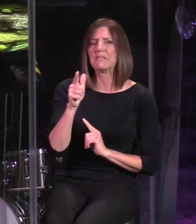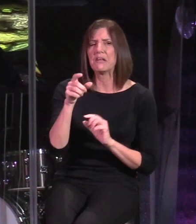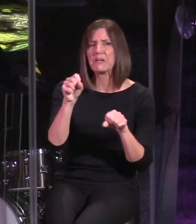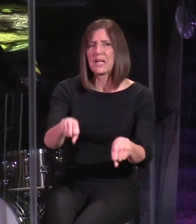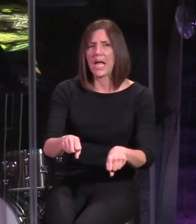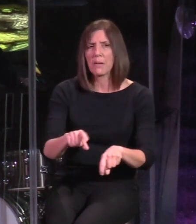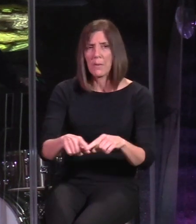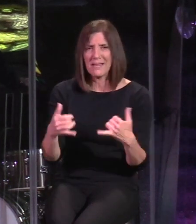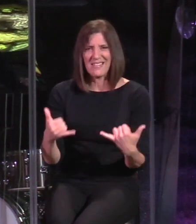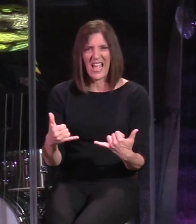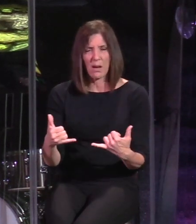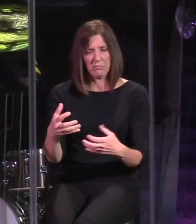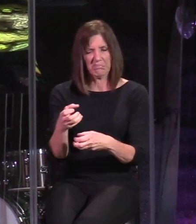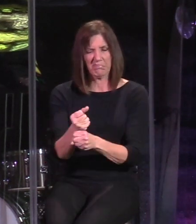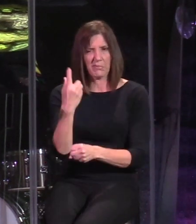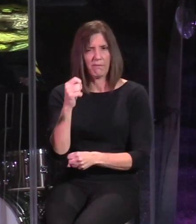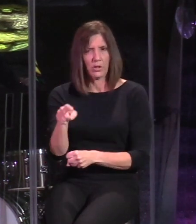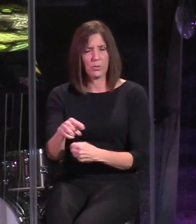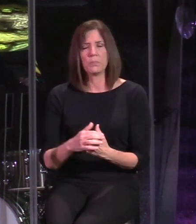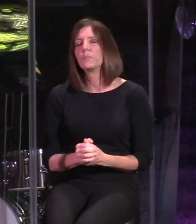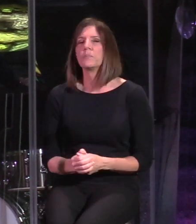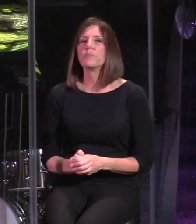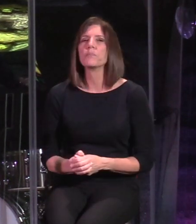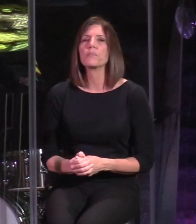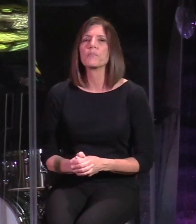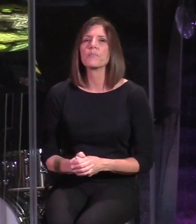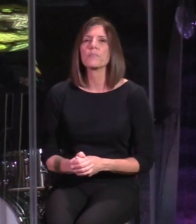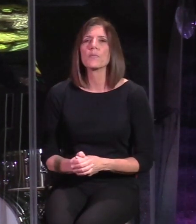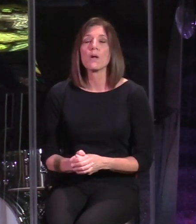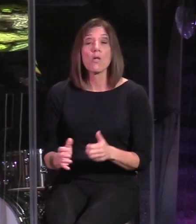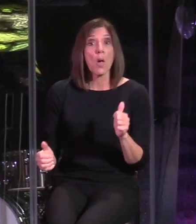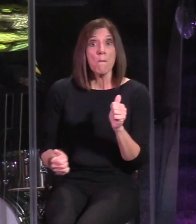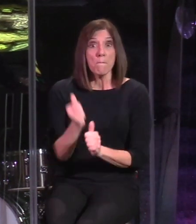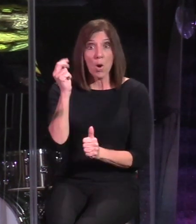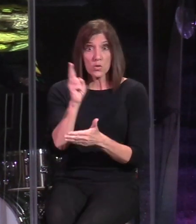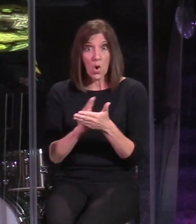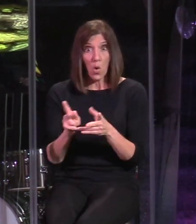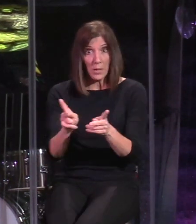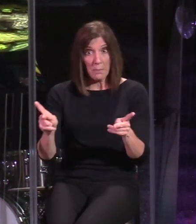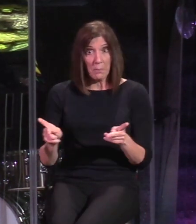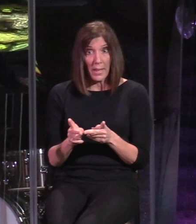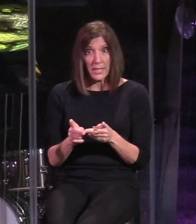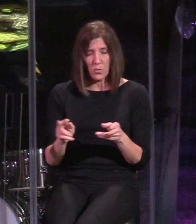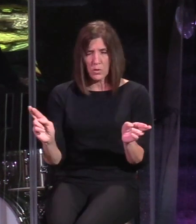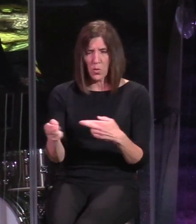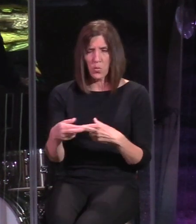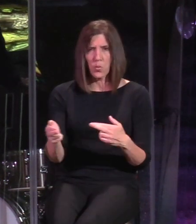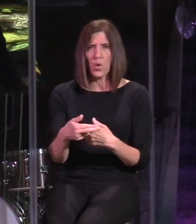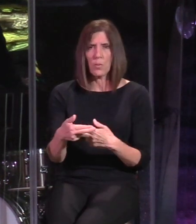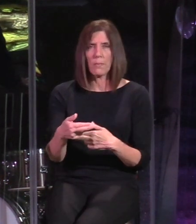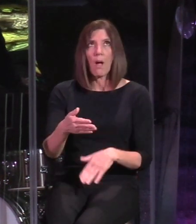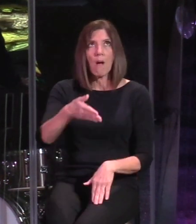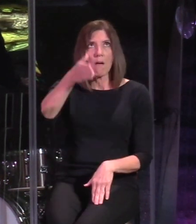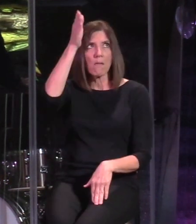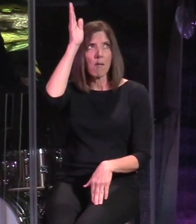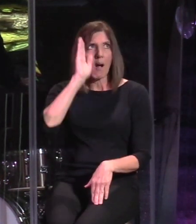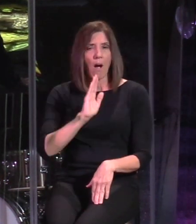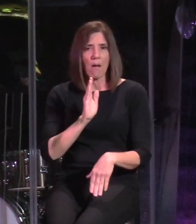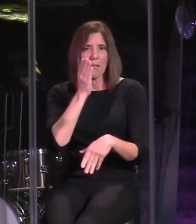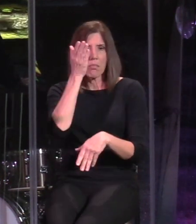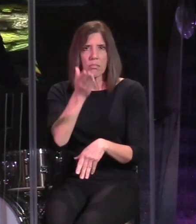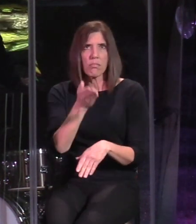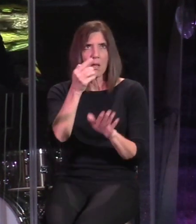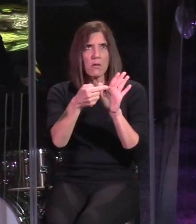for the sake of time tonight, I'm just going to summarize it. You see, the most holy place was a room where God's presence would be